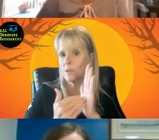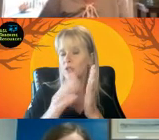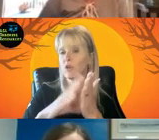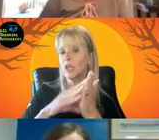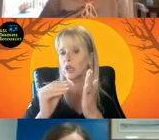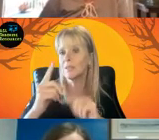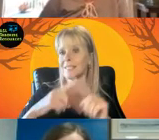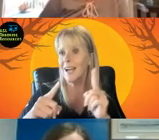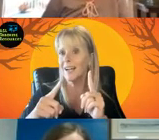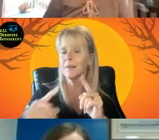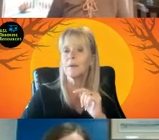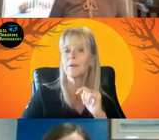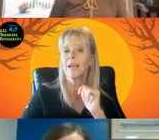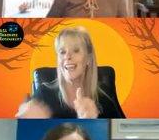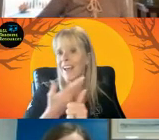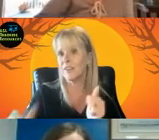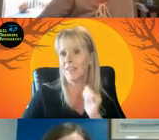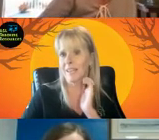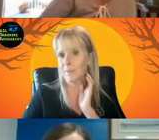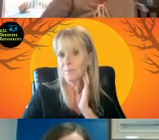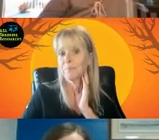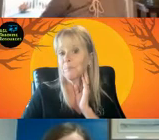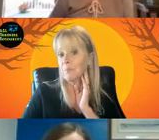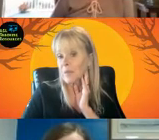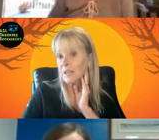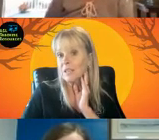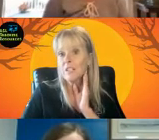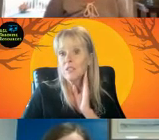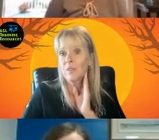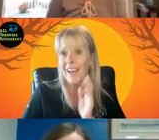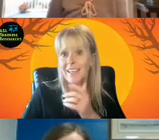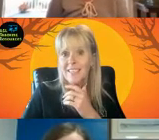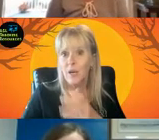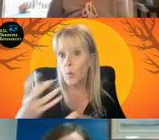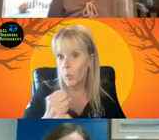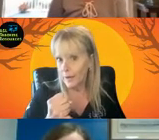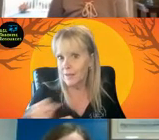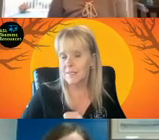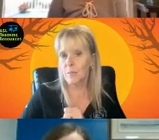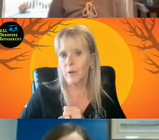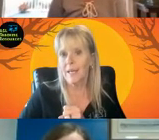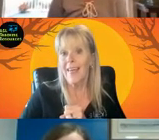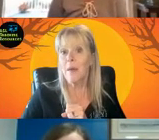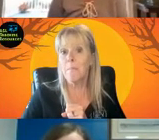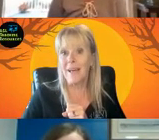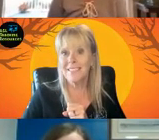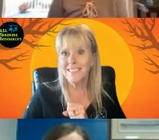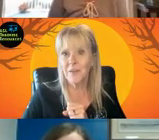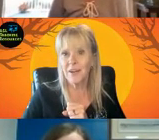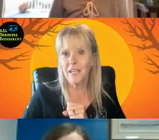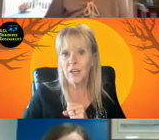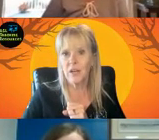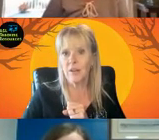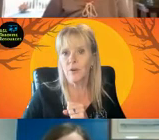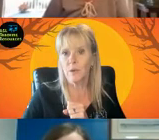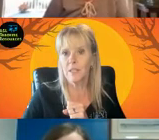online courses. You can learn sign and everything. So that is a quick summary. The best thing